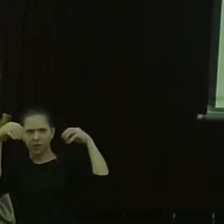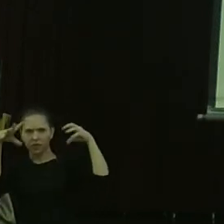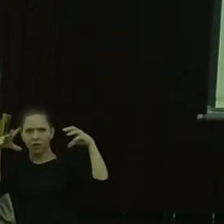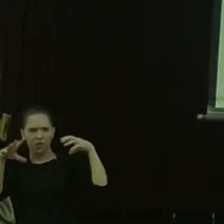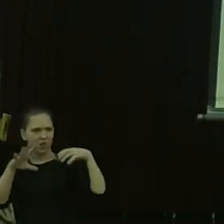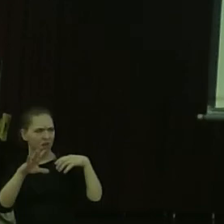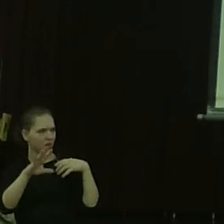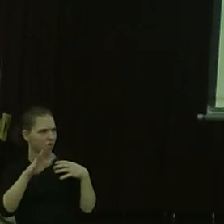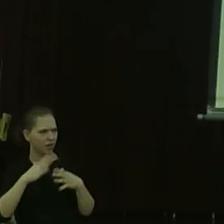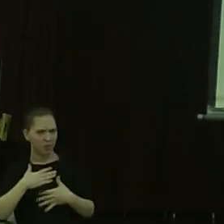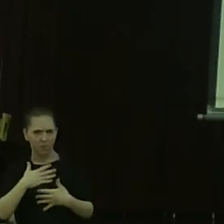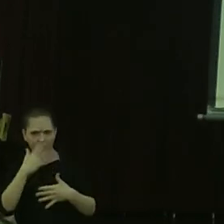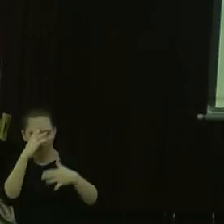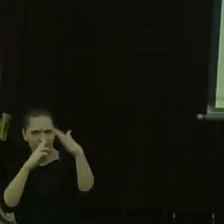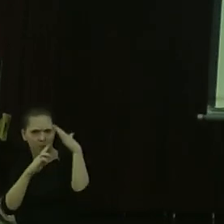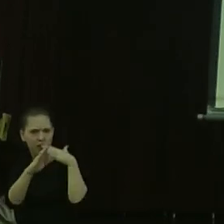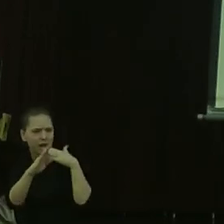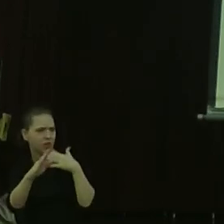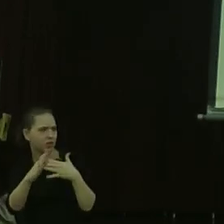compliance?